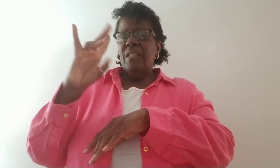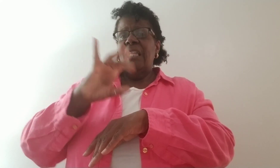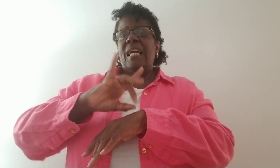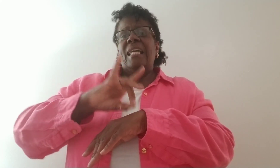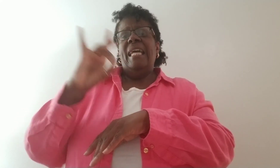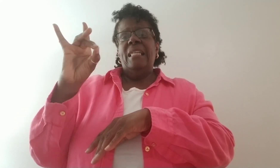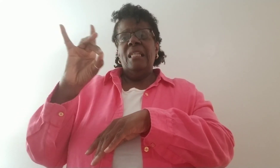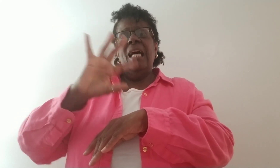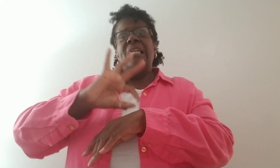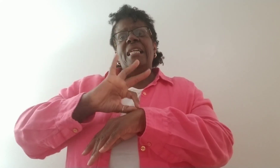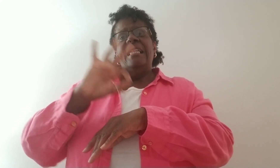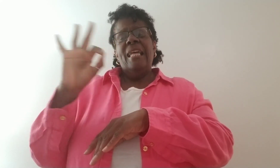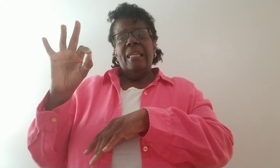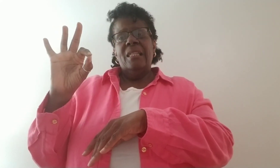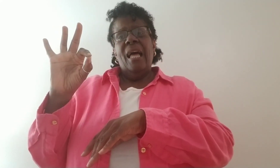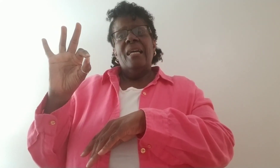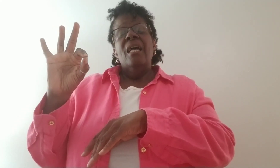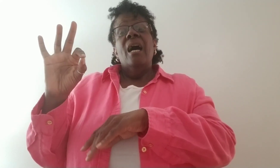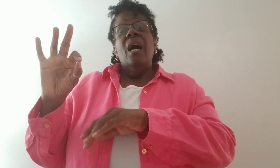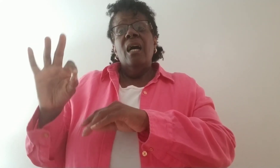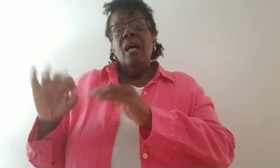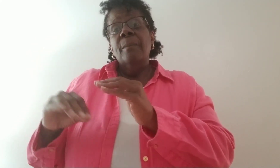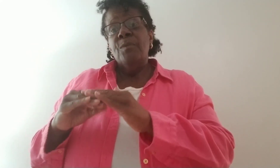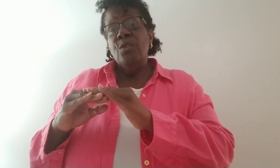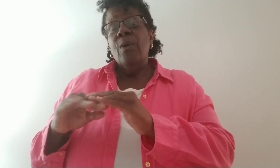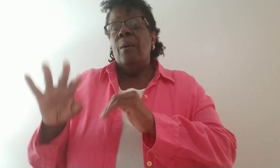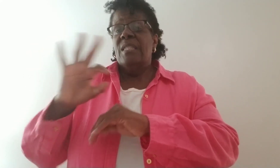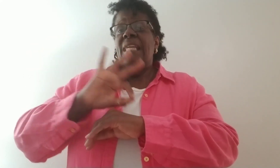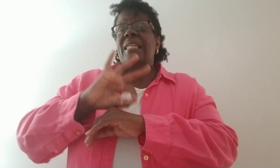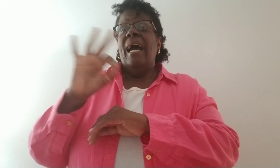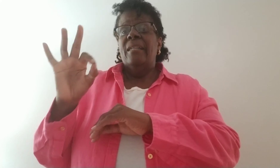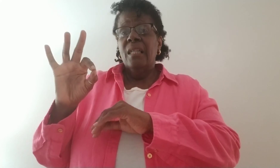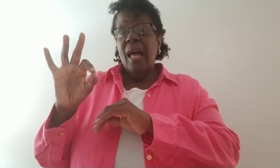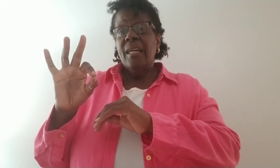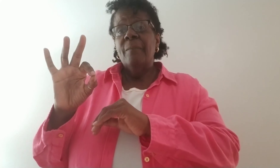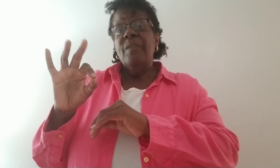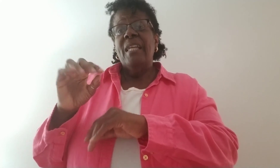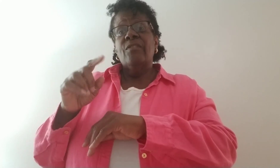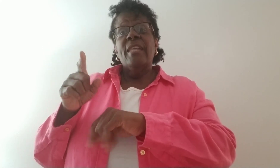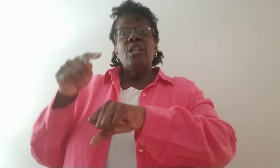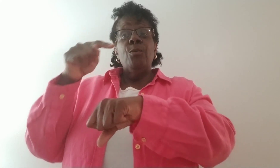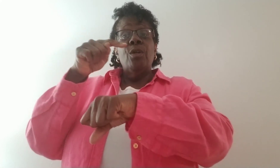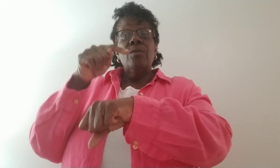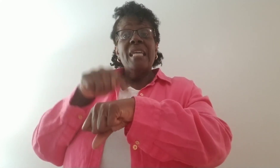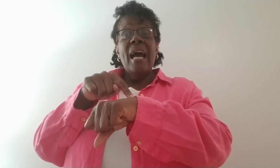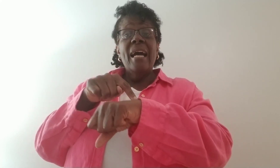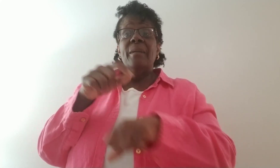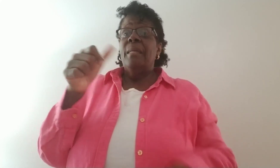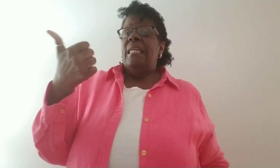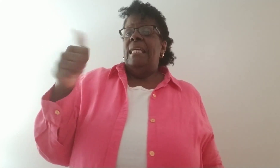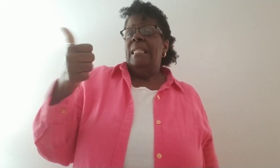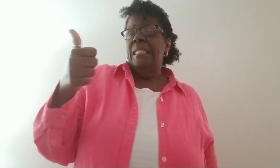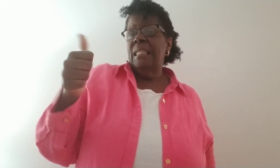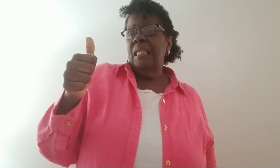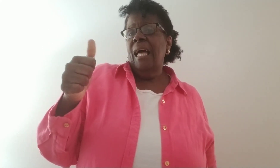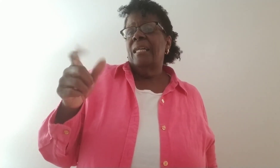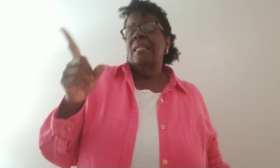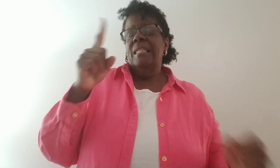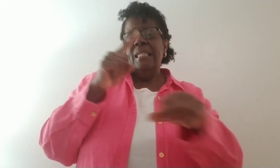7 o'clock, 8 o'clock, 9 o'clock. Up to, I would say, 9 o'clock. Then after that, you would go time, 10 o'clock.